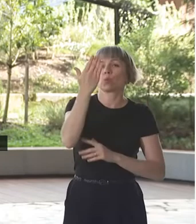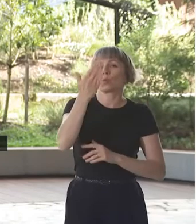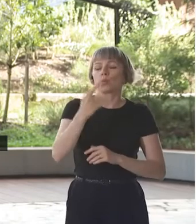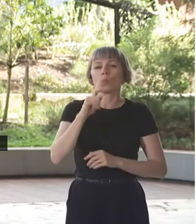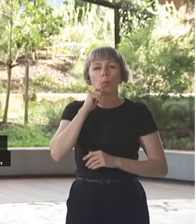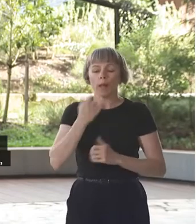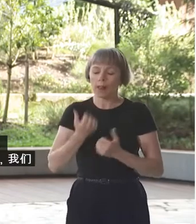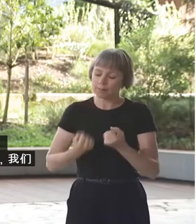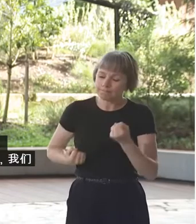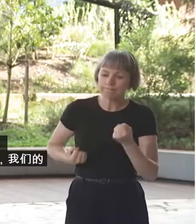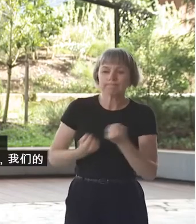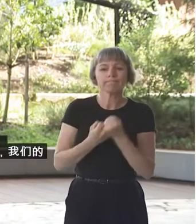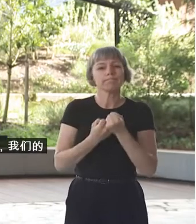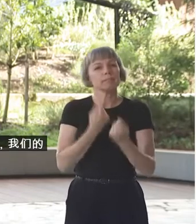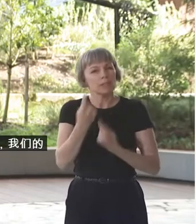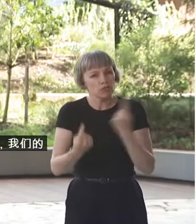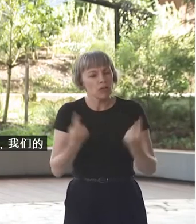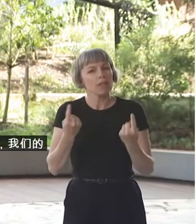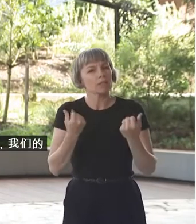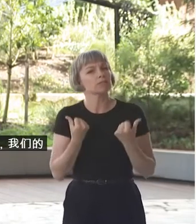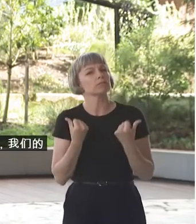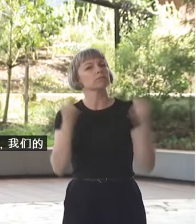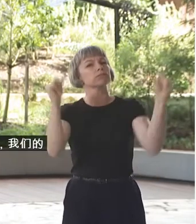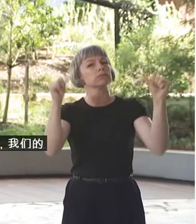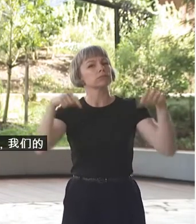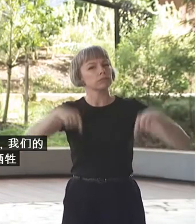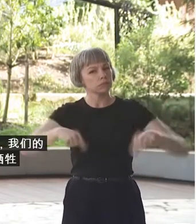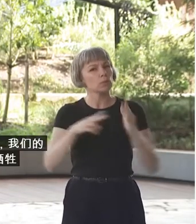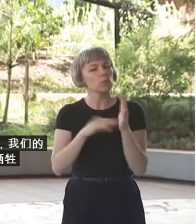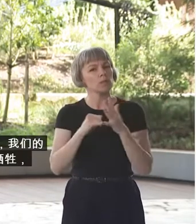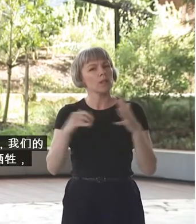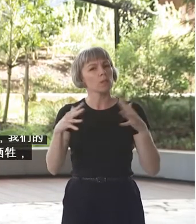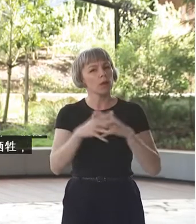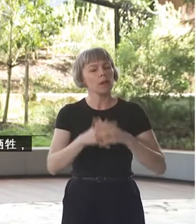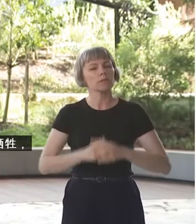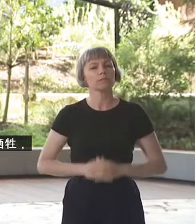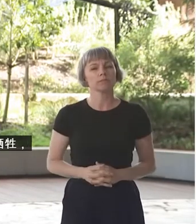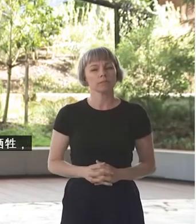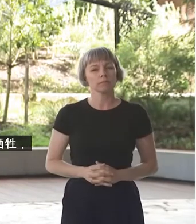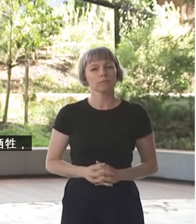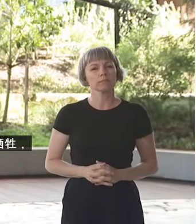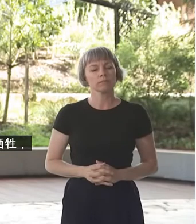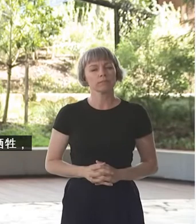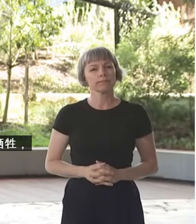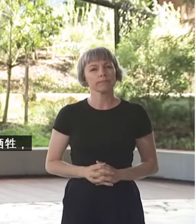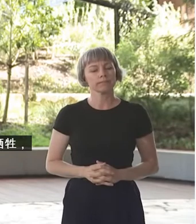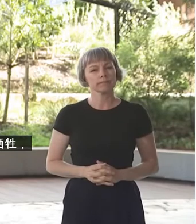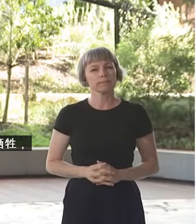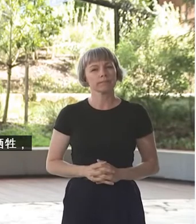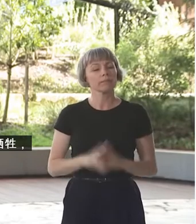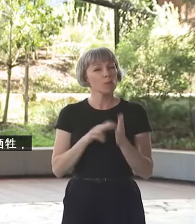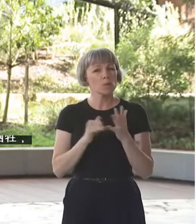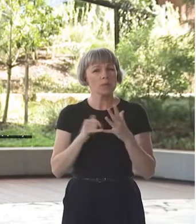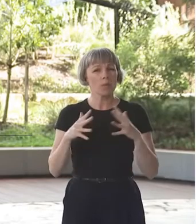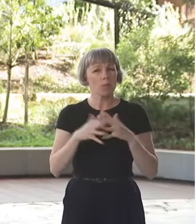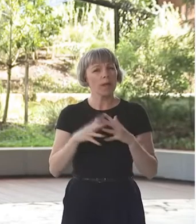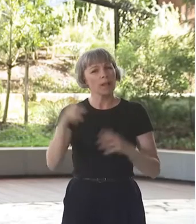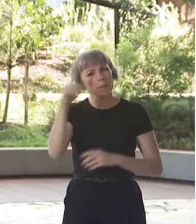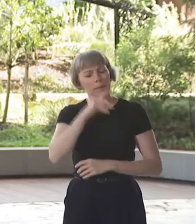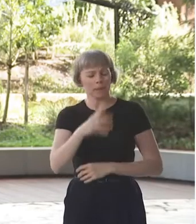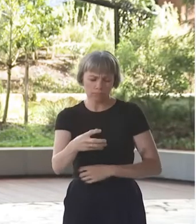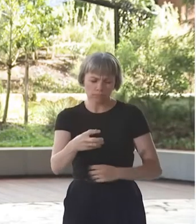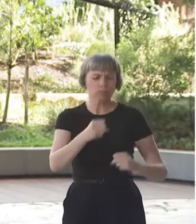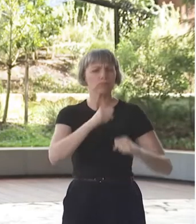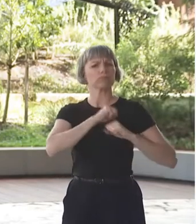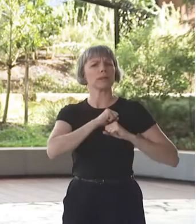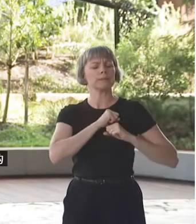as a people stronger. And our people have made those sacrifices. They have stood tall. They have stood strong in the face